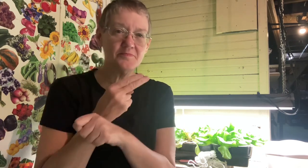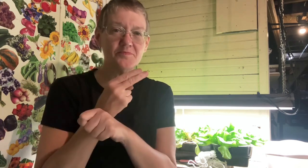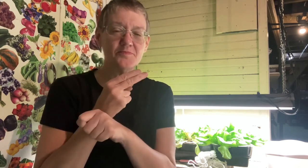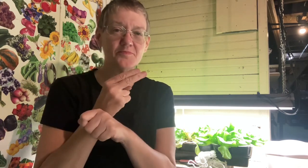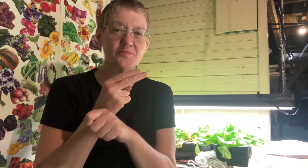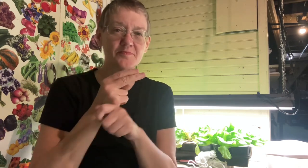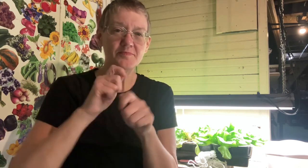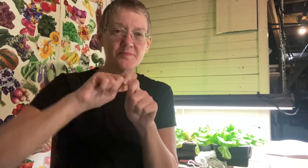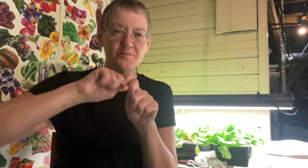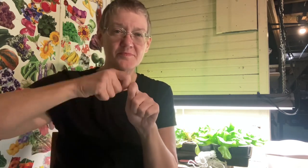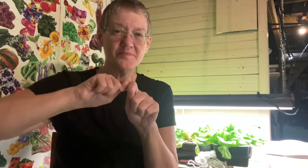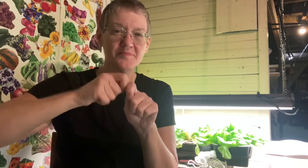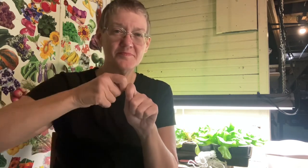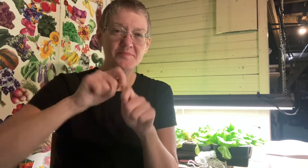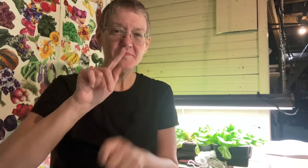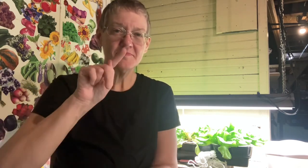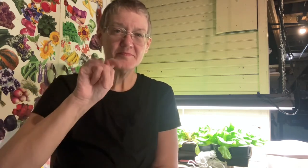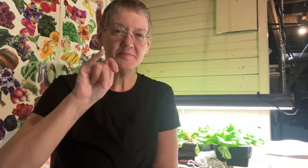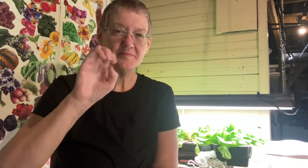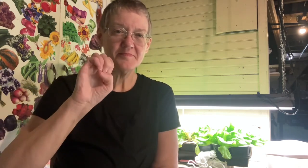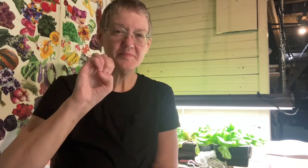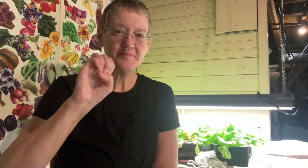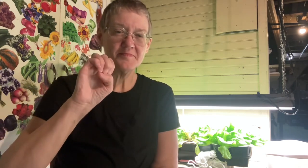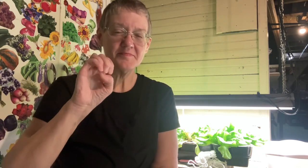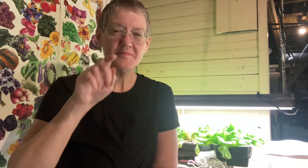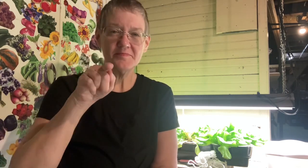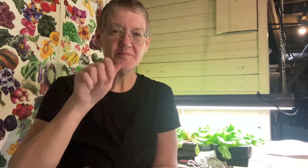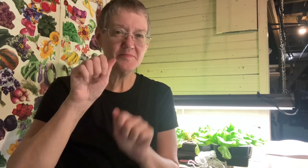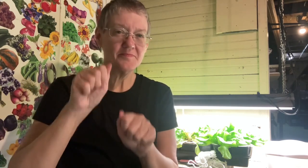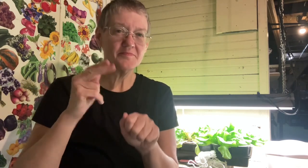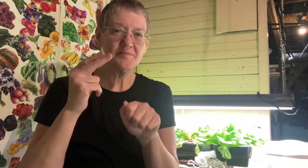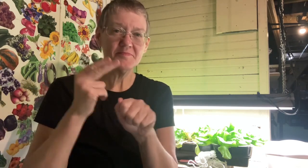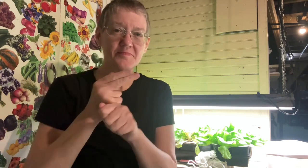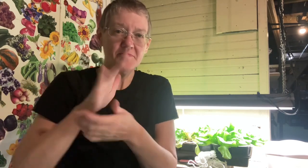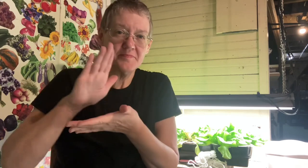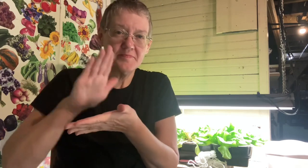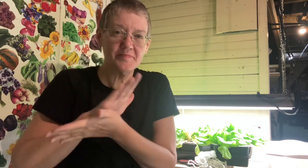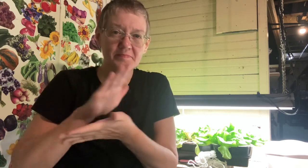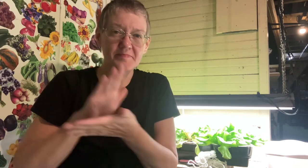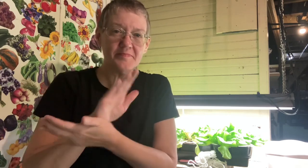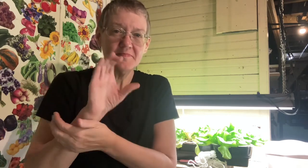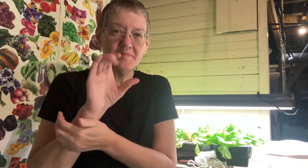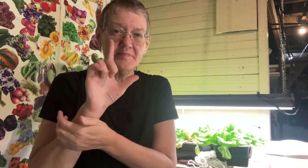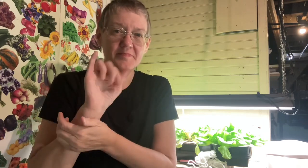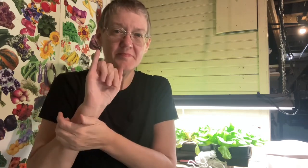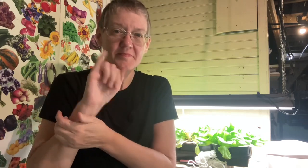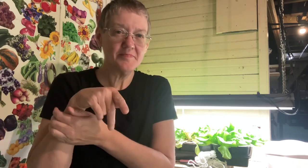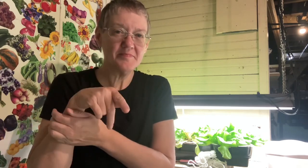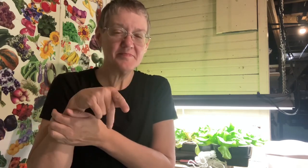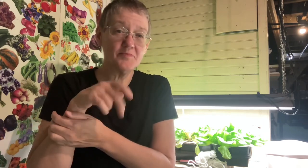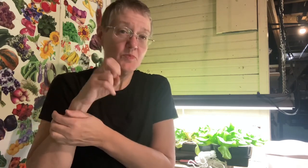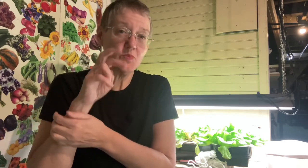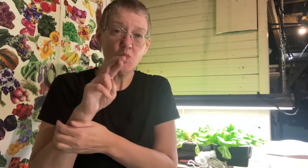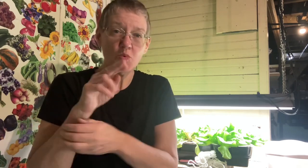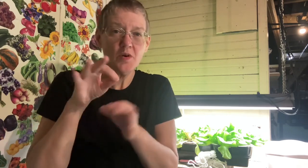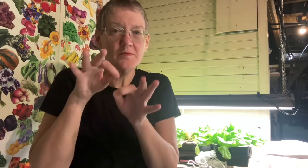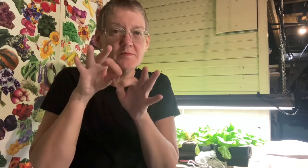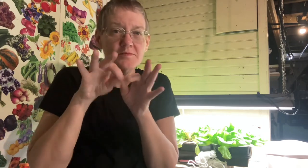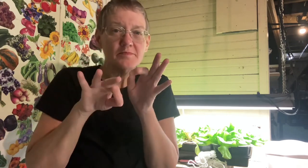But you could use like a twist tie or a paper clip, or you could just push